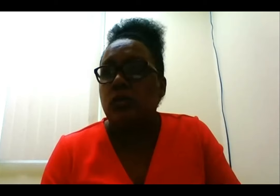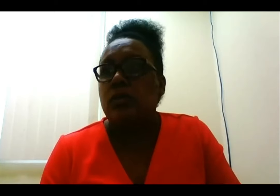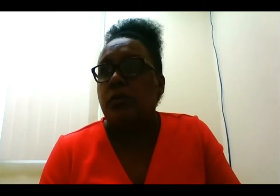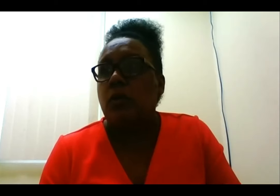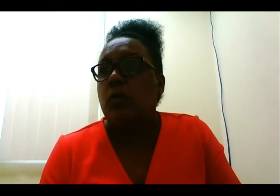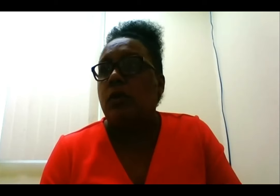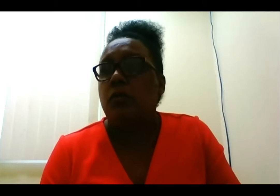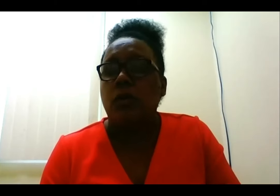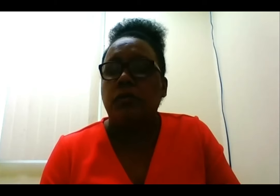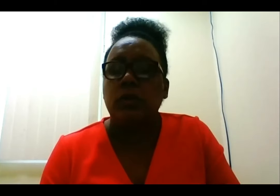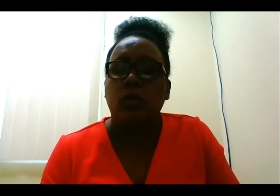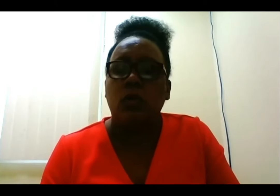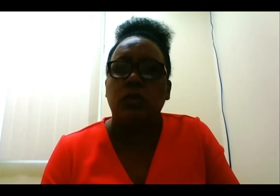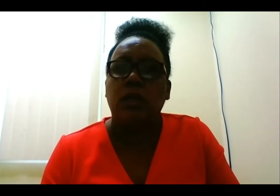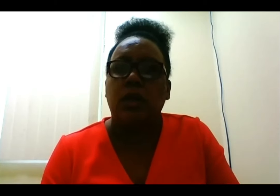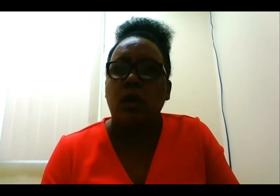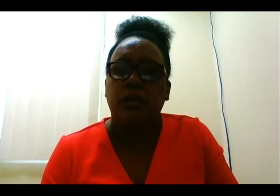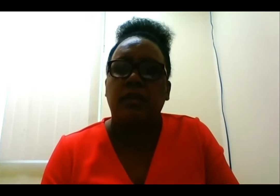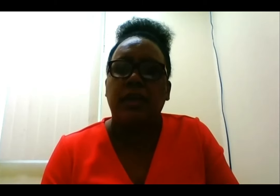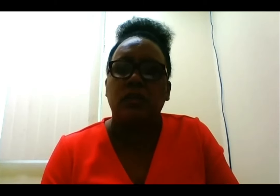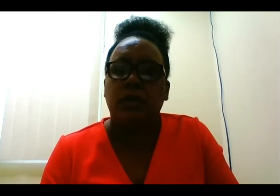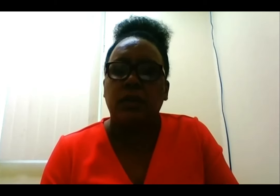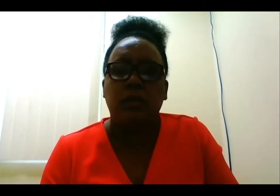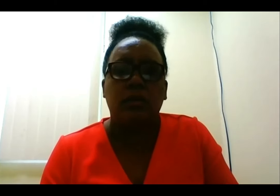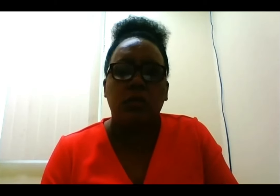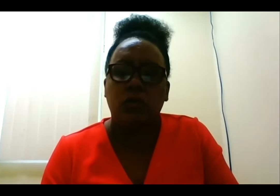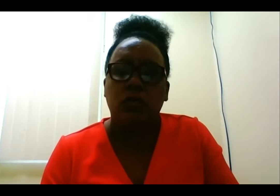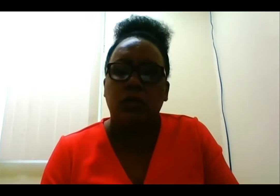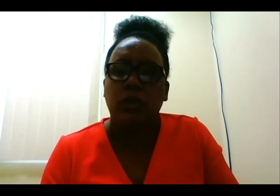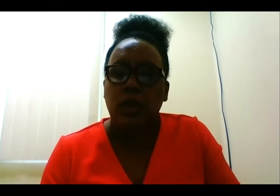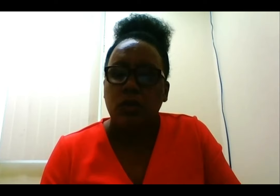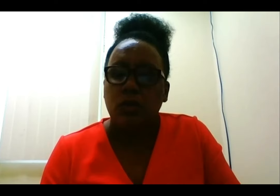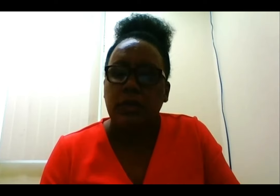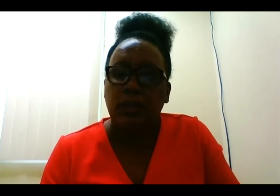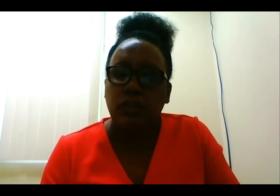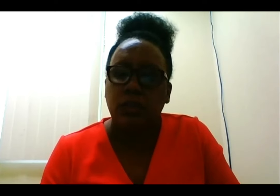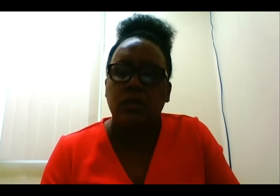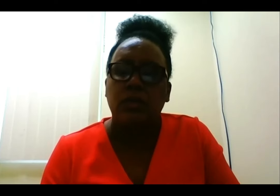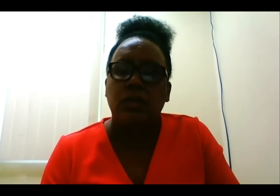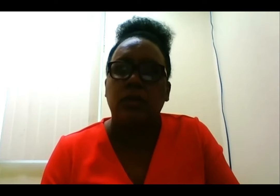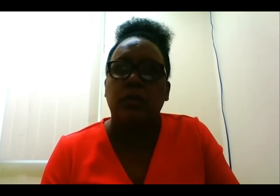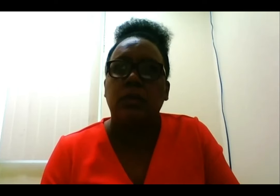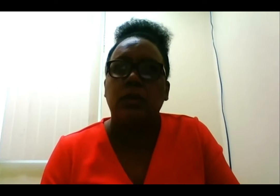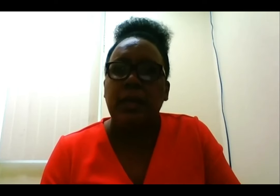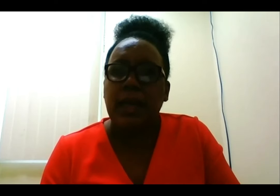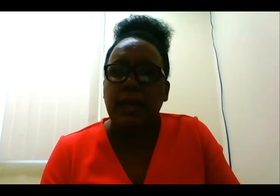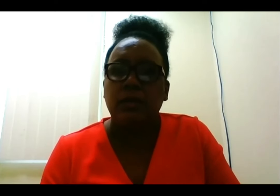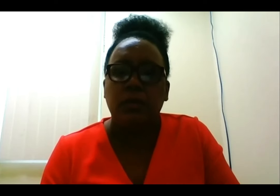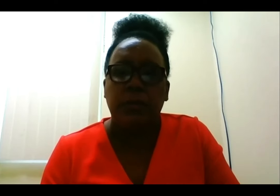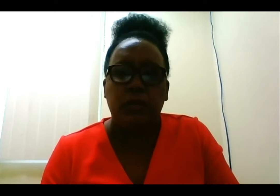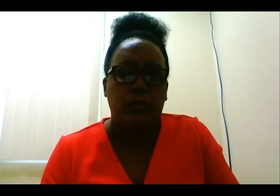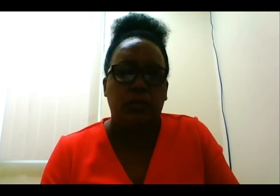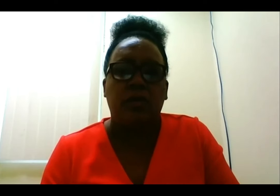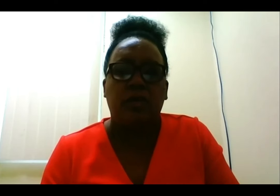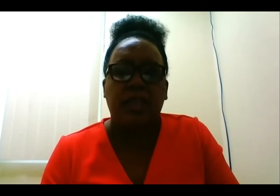ethos of our schools, the culture that is within our school. So a national sustainable plan speaks